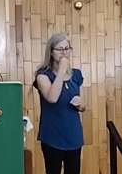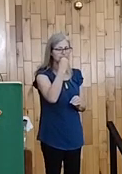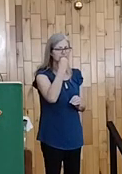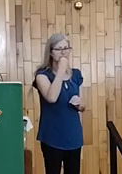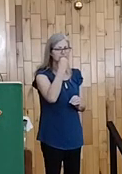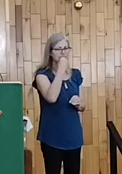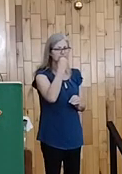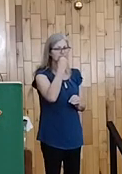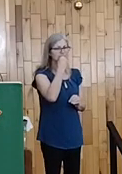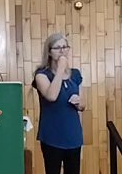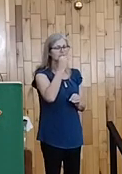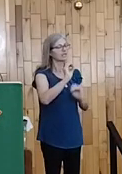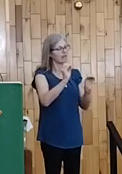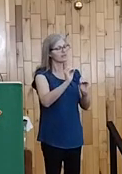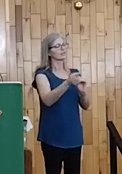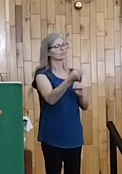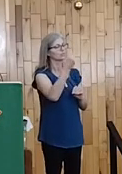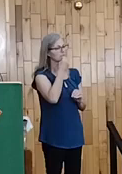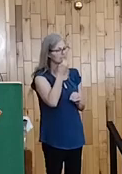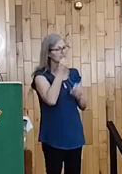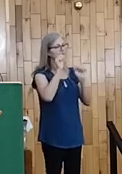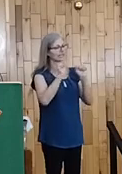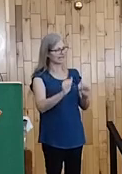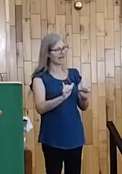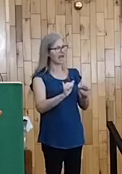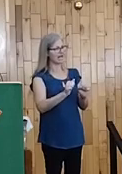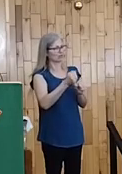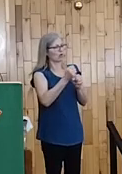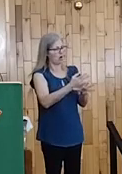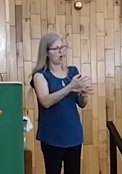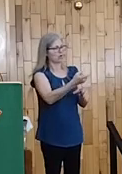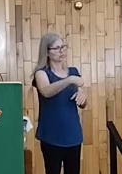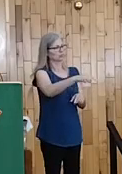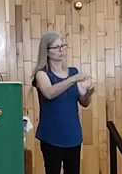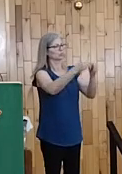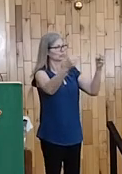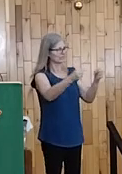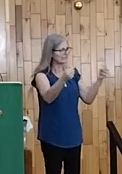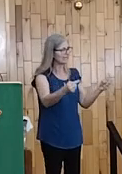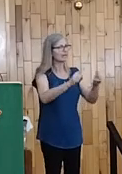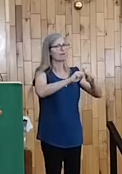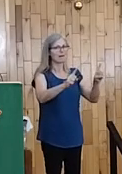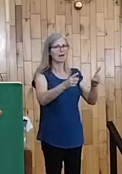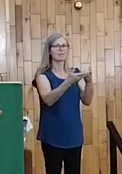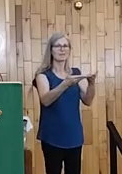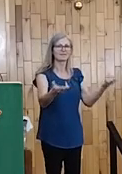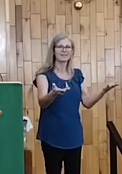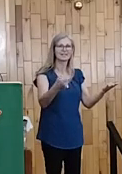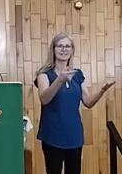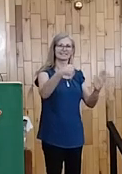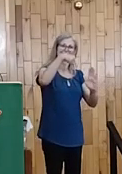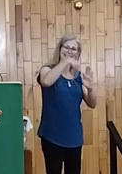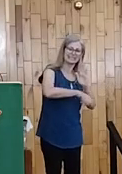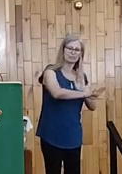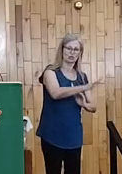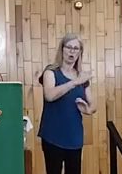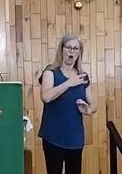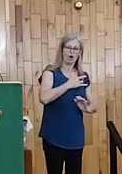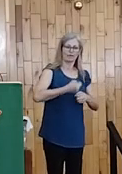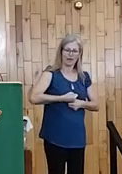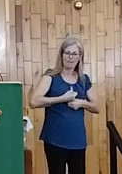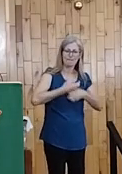Nothing that enters one from outside can defile that person, but the things that come out from within